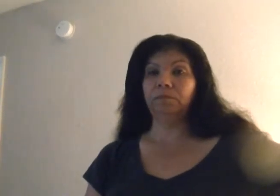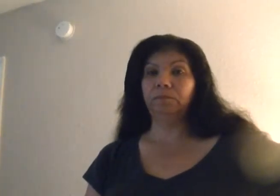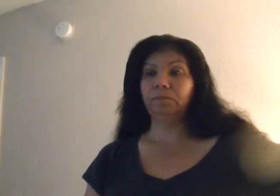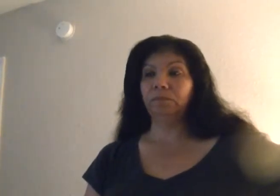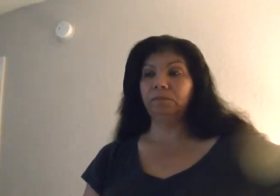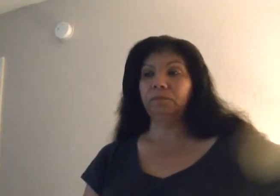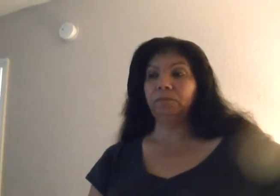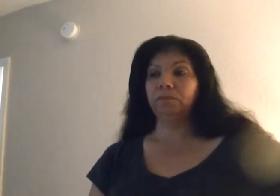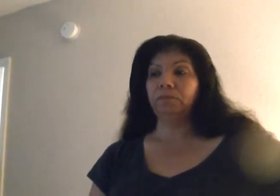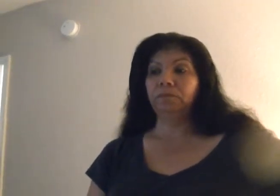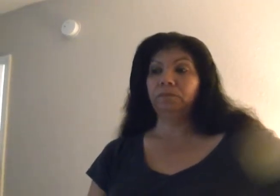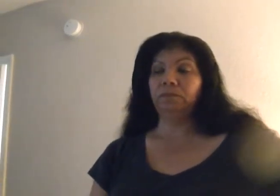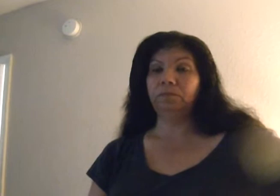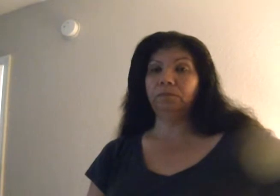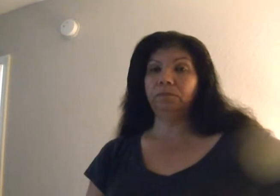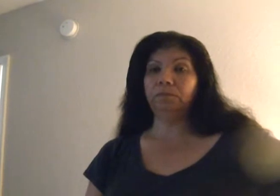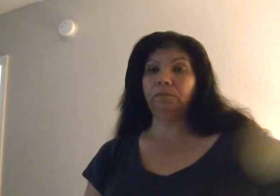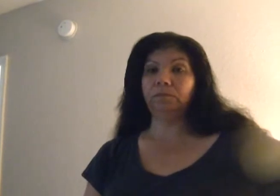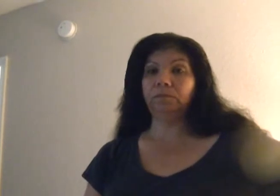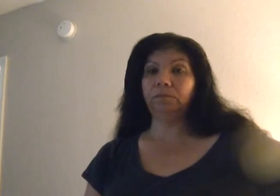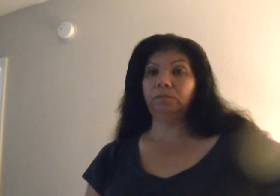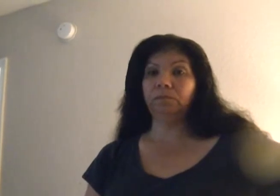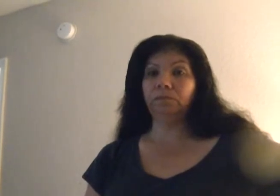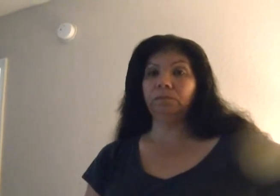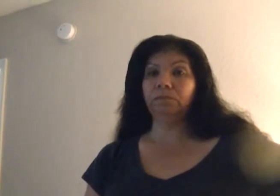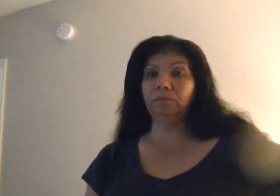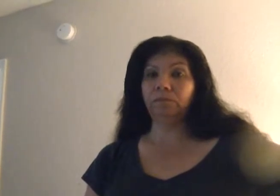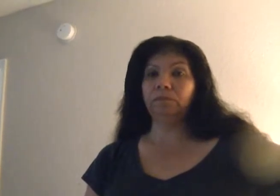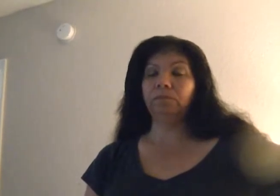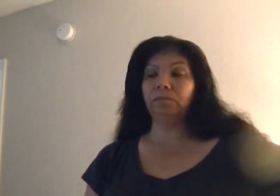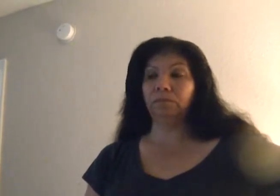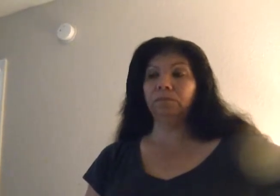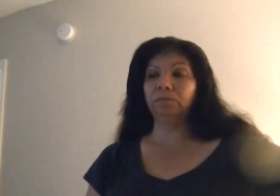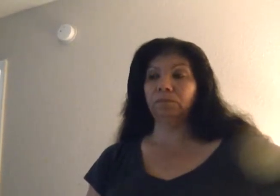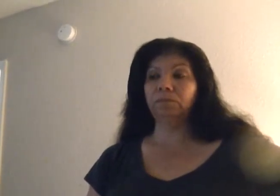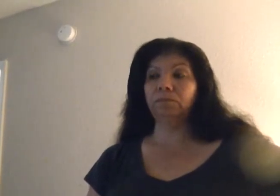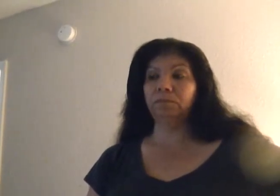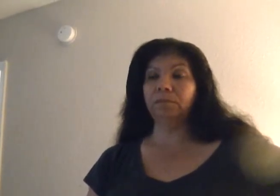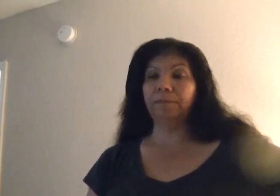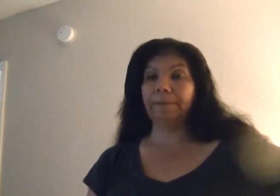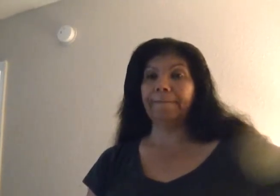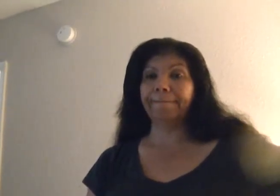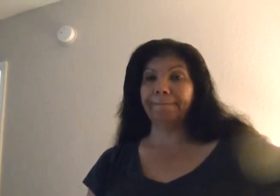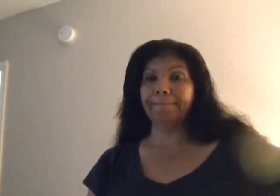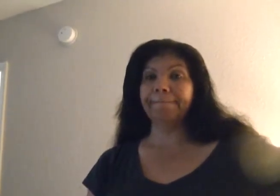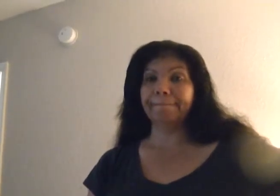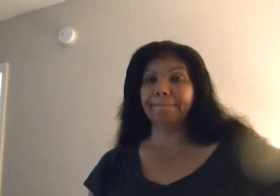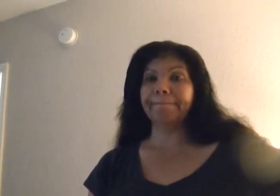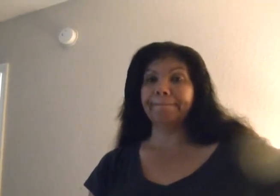James, it says, but who keepeth his word, in him verily is the love of God perfected,